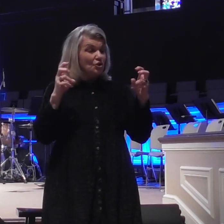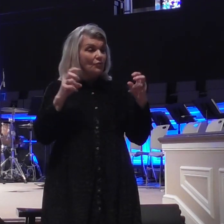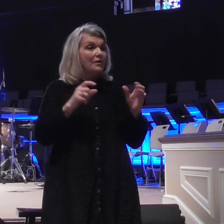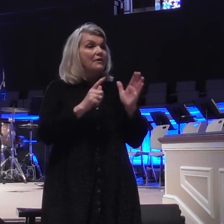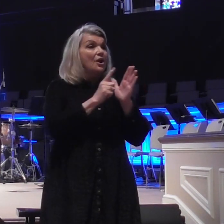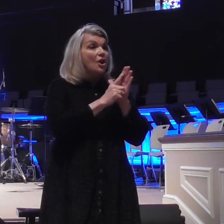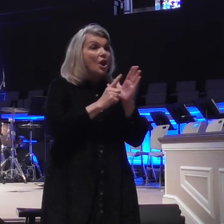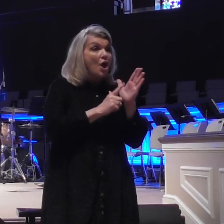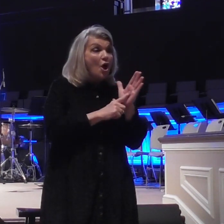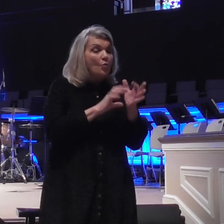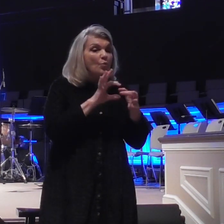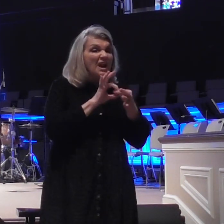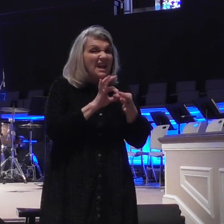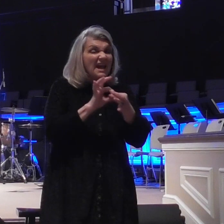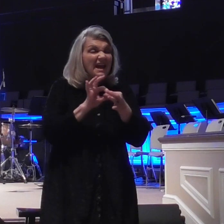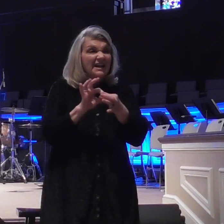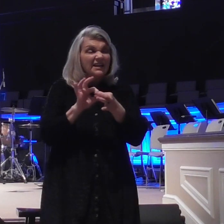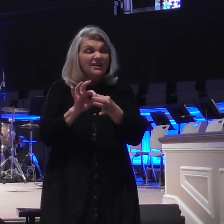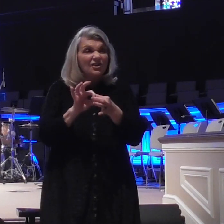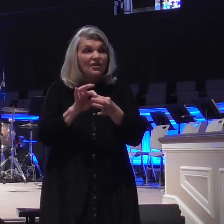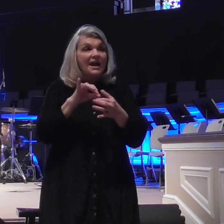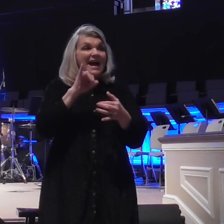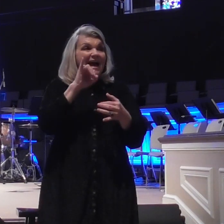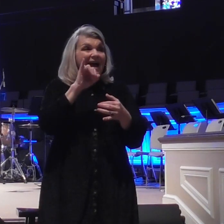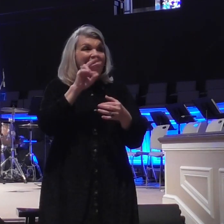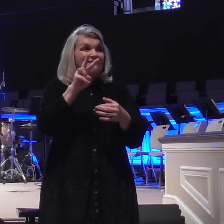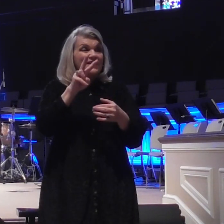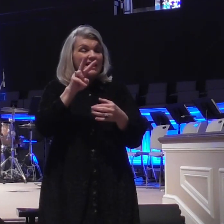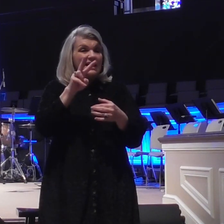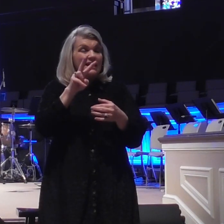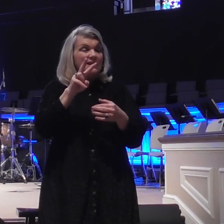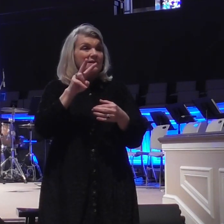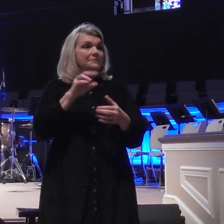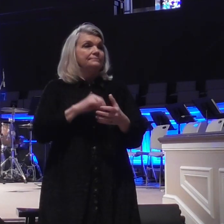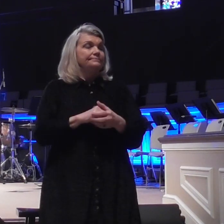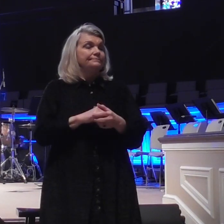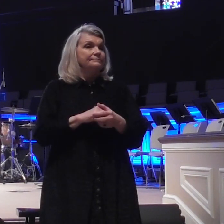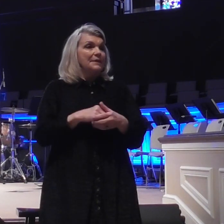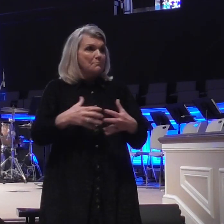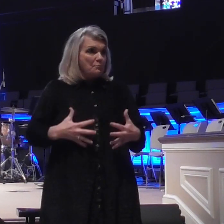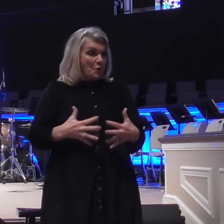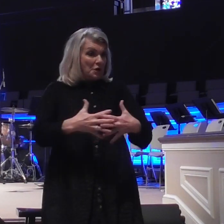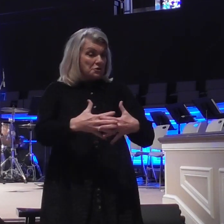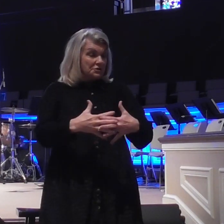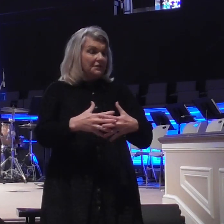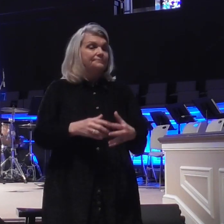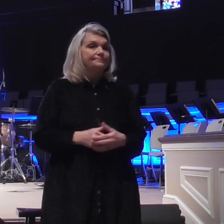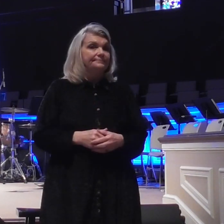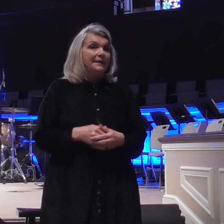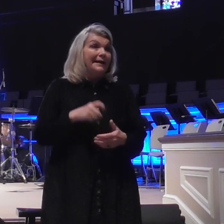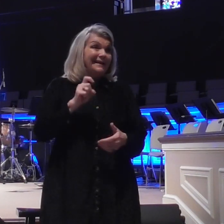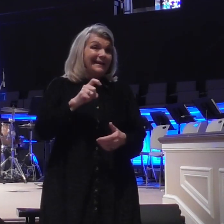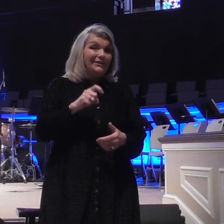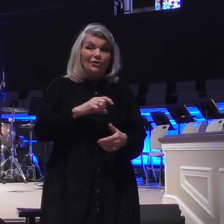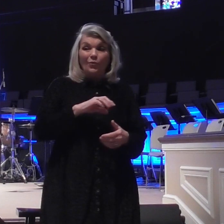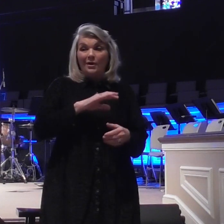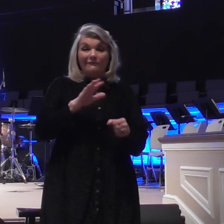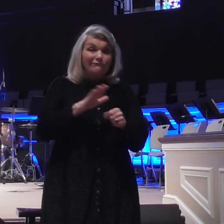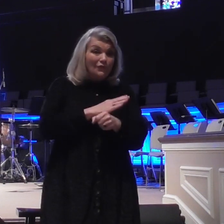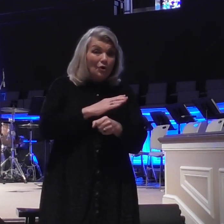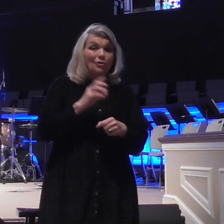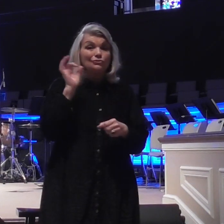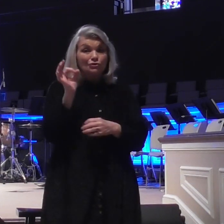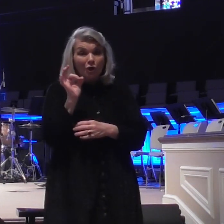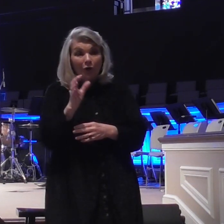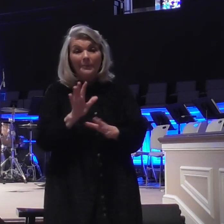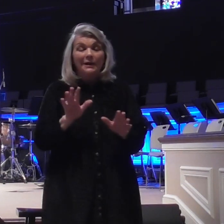that is related to in vitro fertilization. And I probably need to do a whole sermon on that at some point. It brings